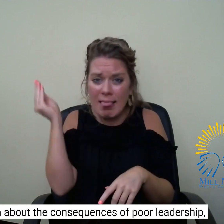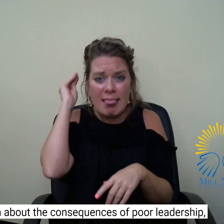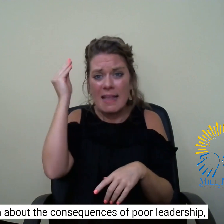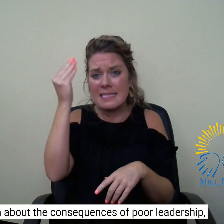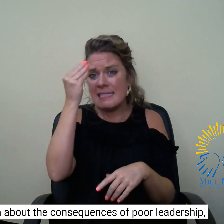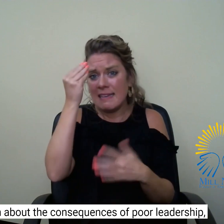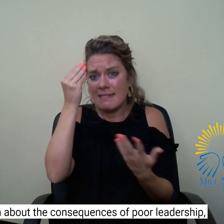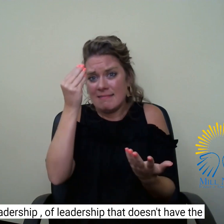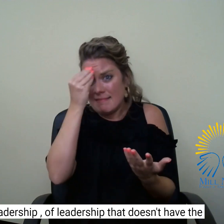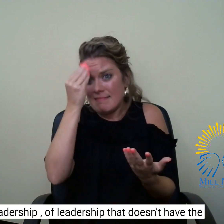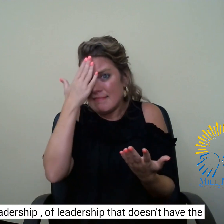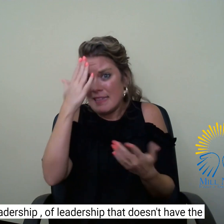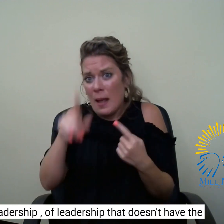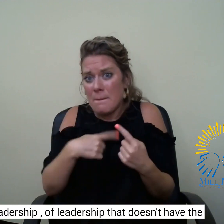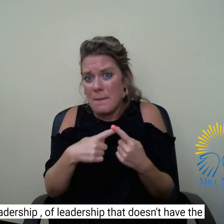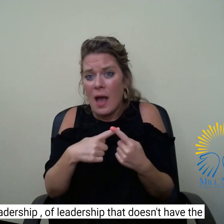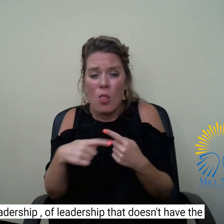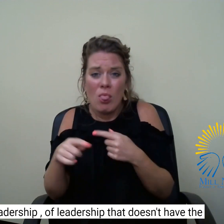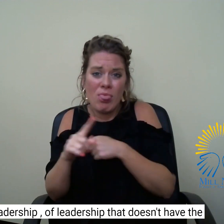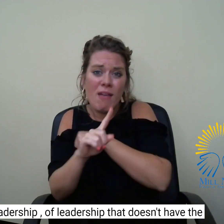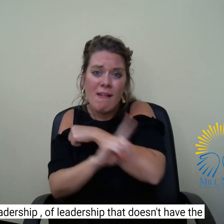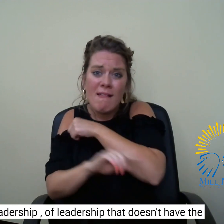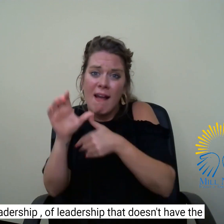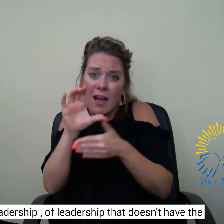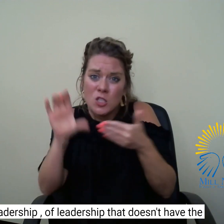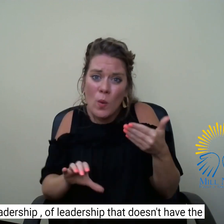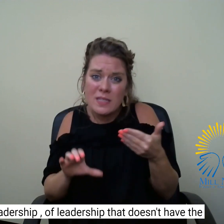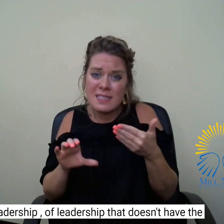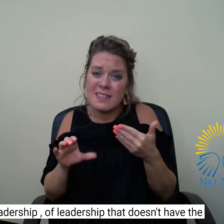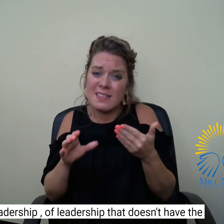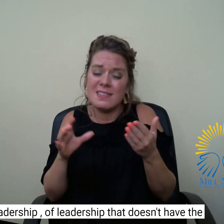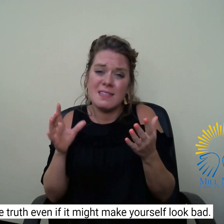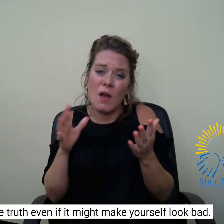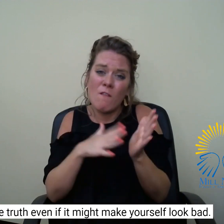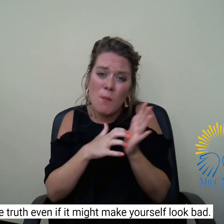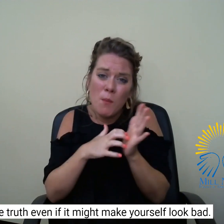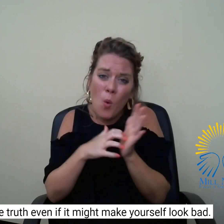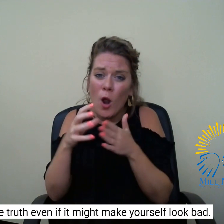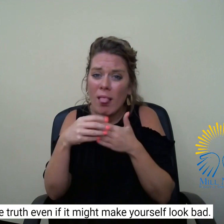poor leadership, of dishonest leadership, of leadership that doesn't have the courage